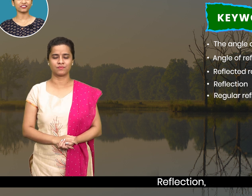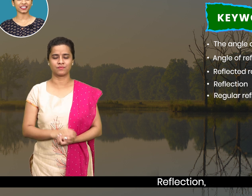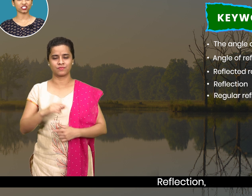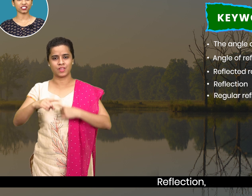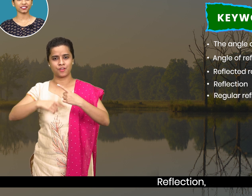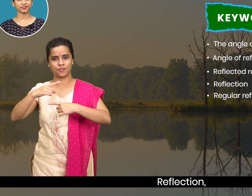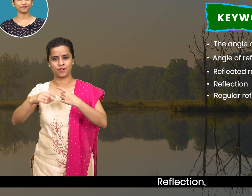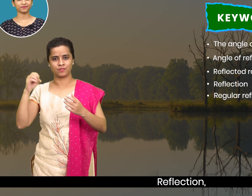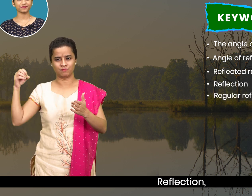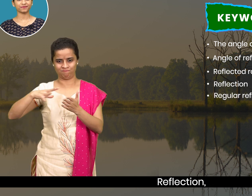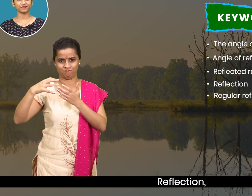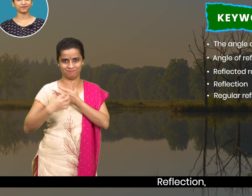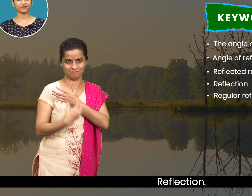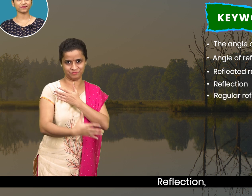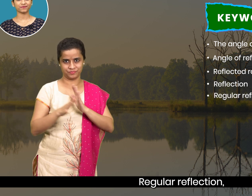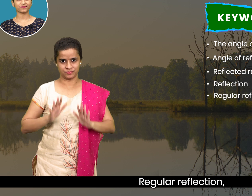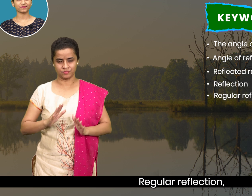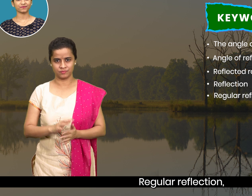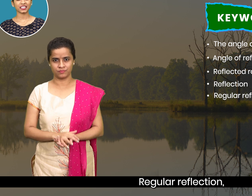regular reflection,